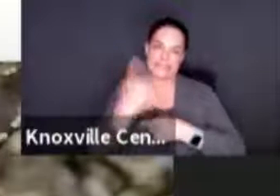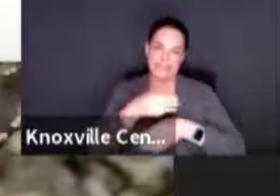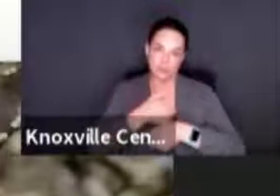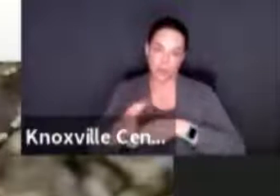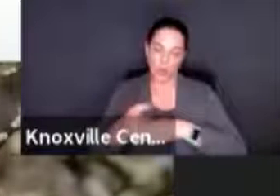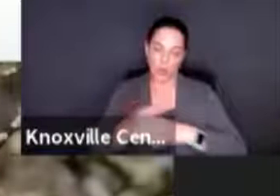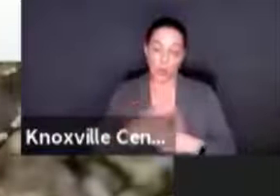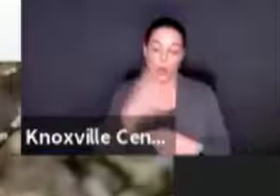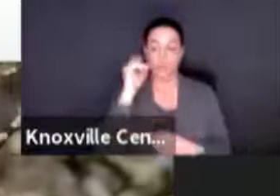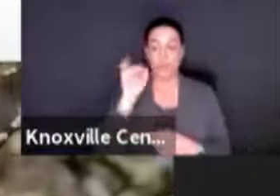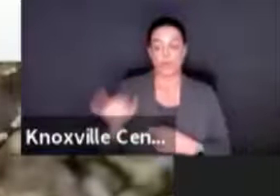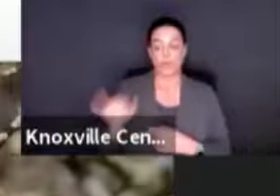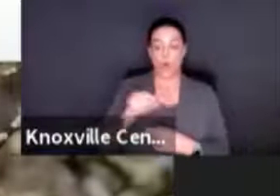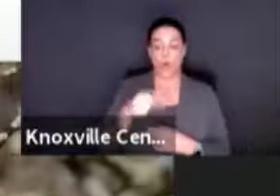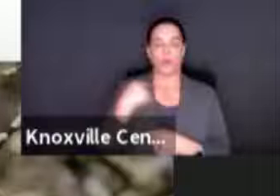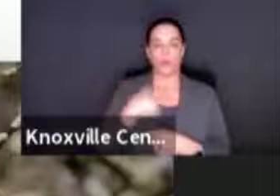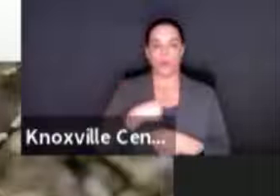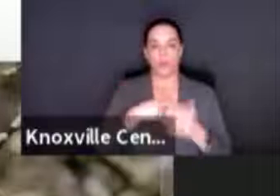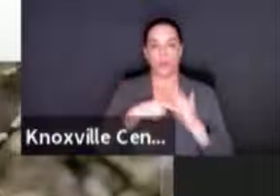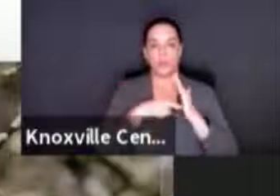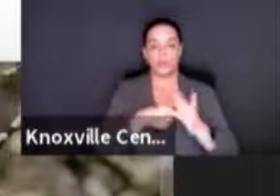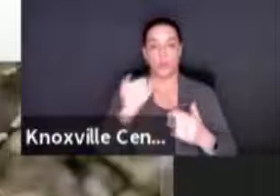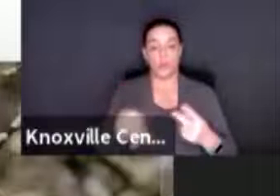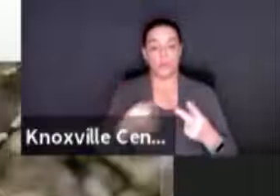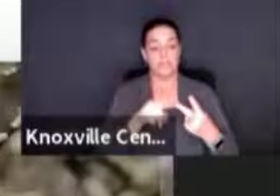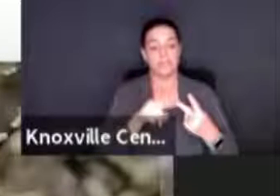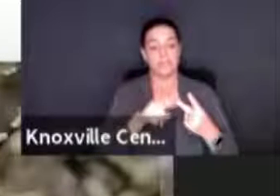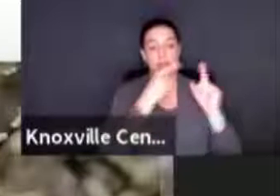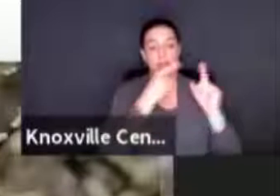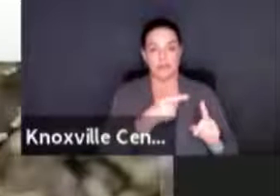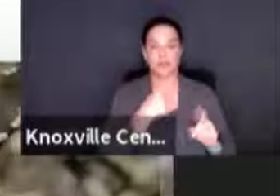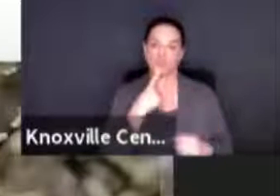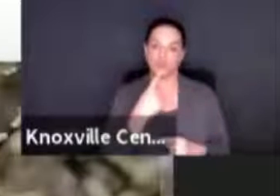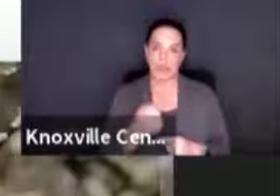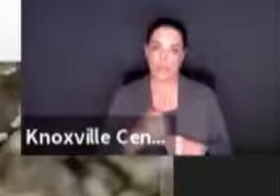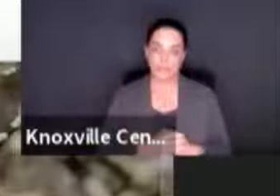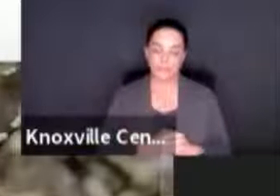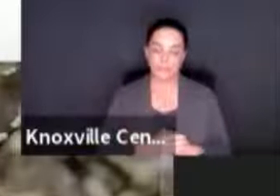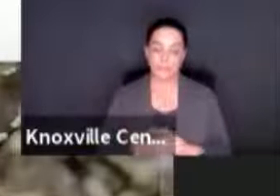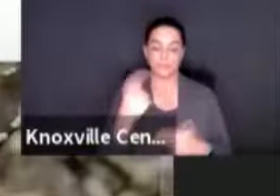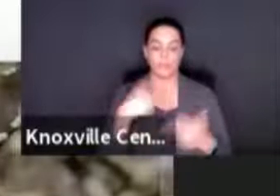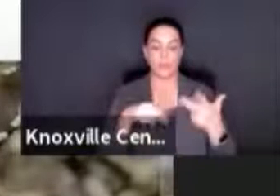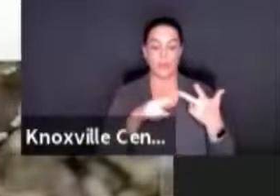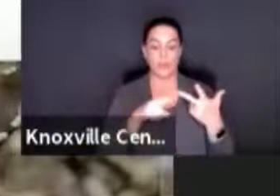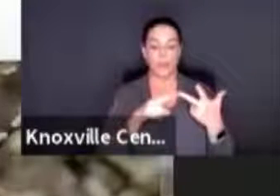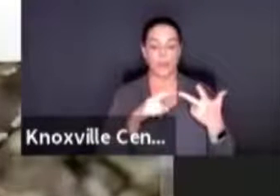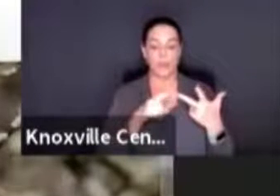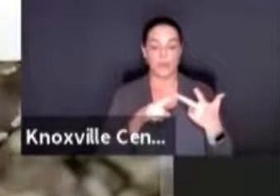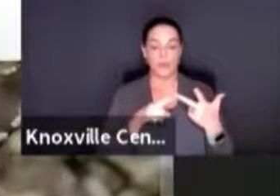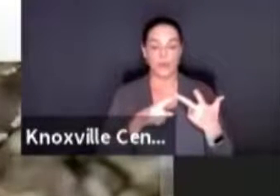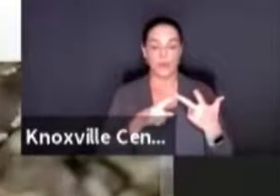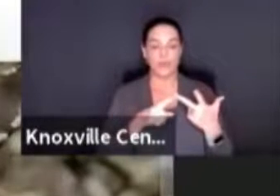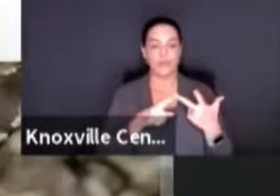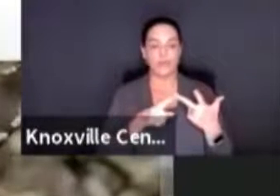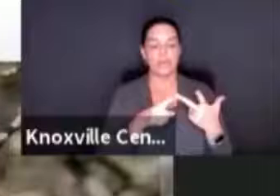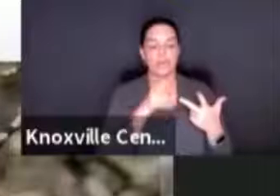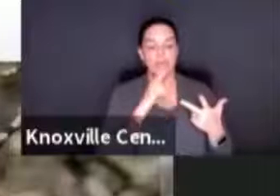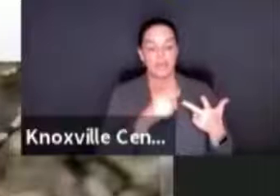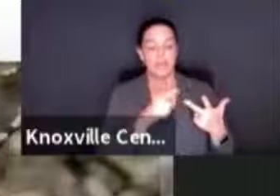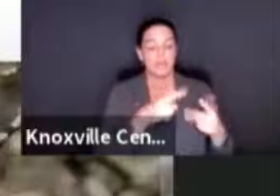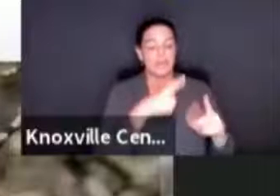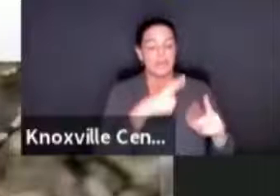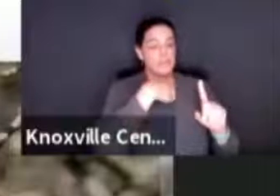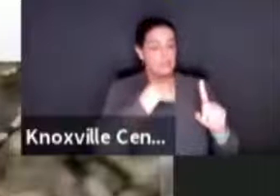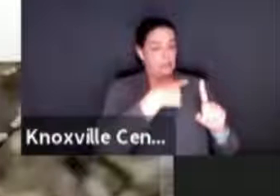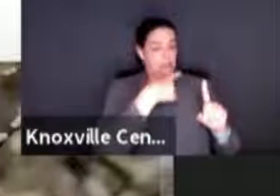these factors, we are representing this benchmark as red. Our third benchmark, sustained or increased public health